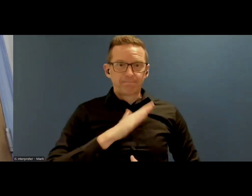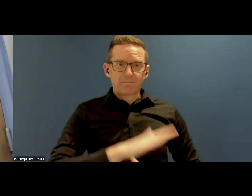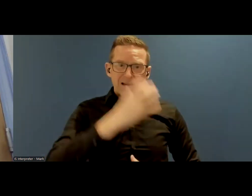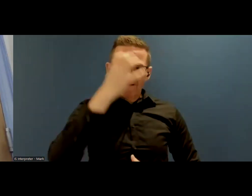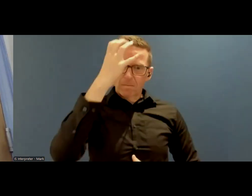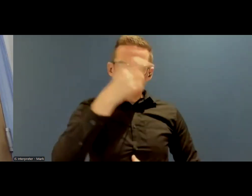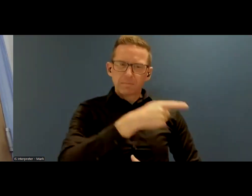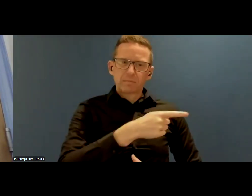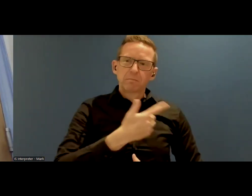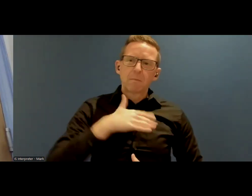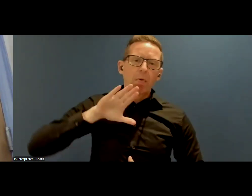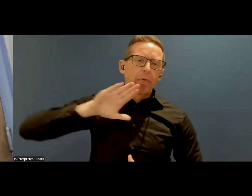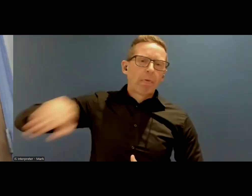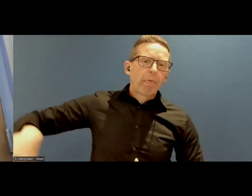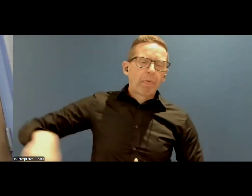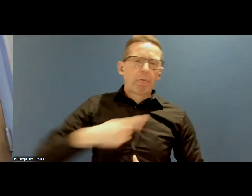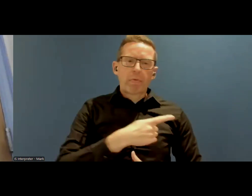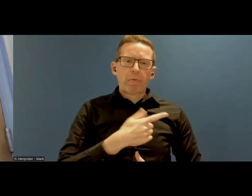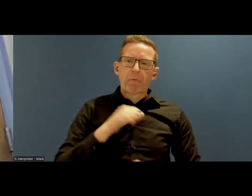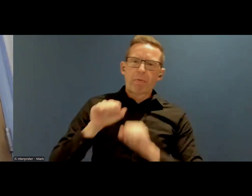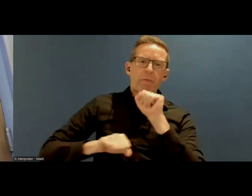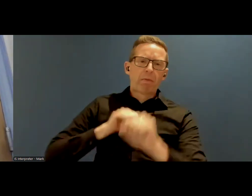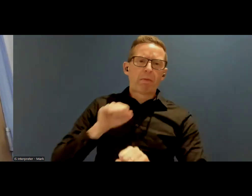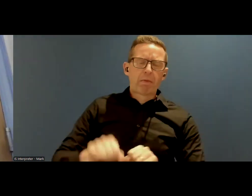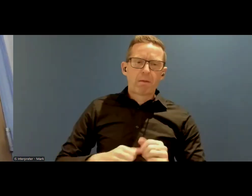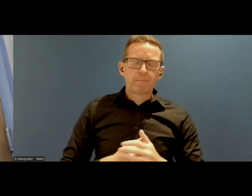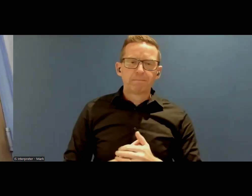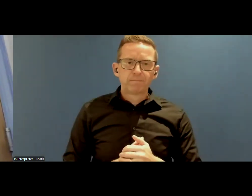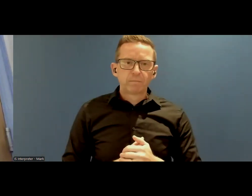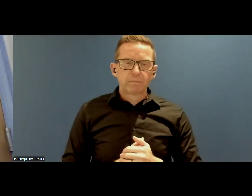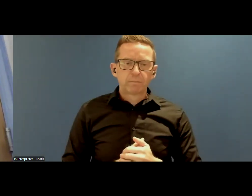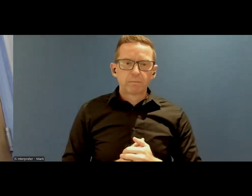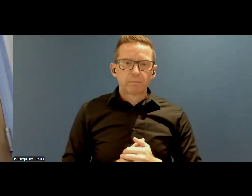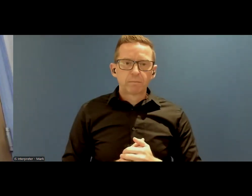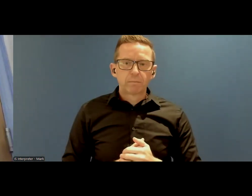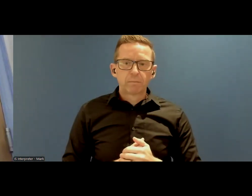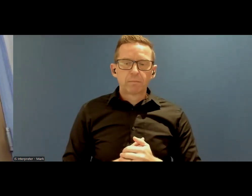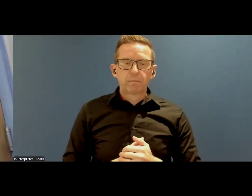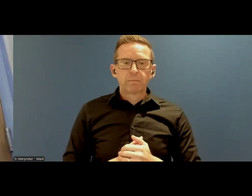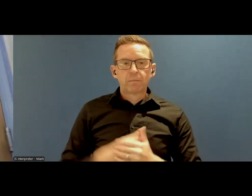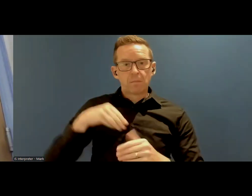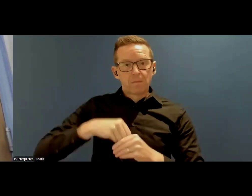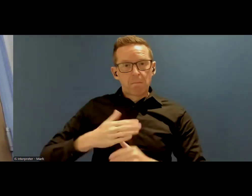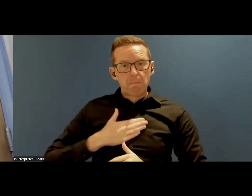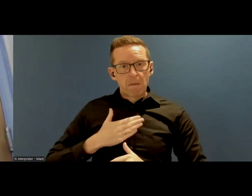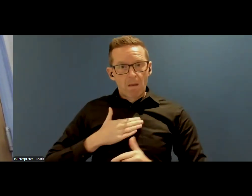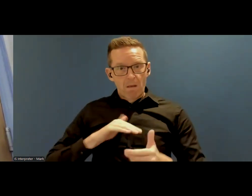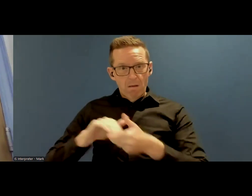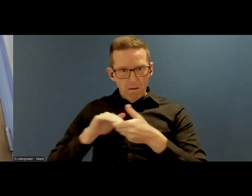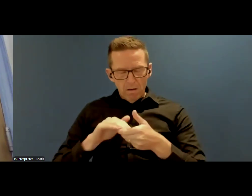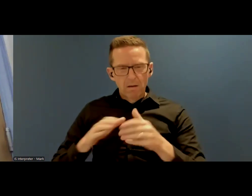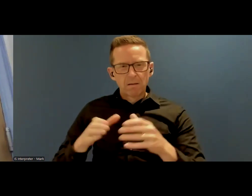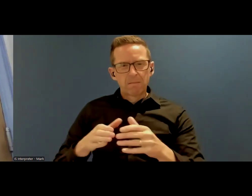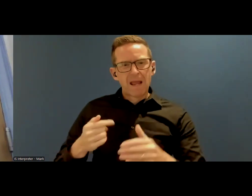them. At Liberation, we found them very useful for ourselves, but also